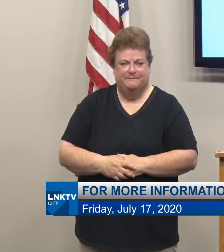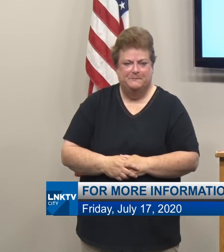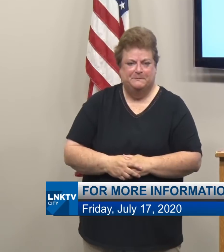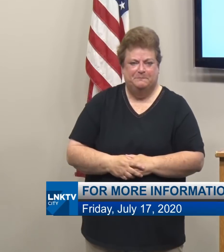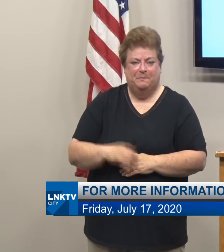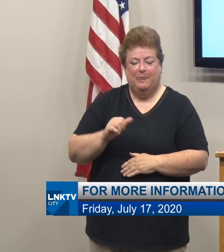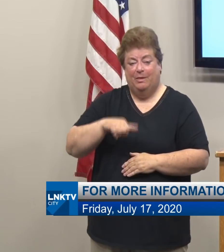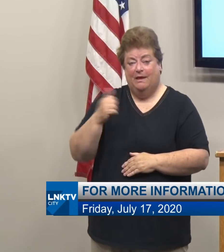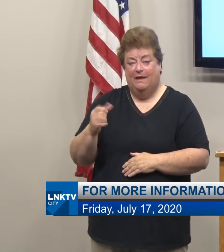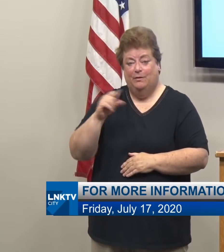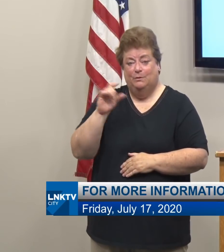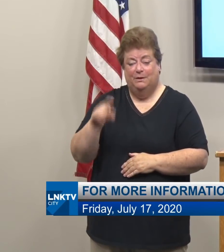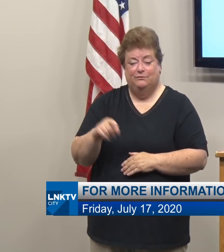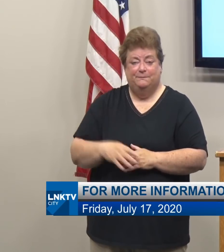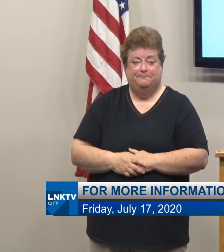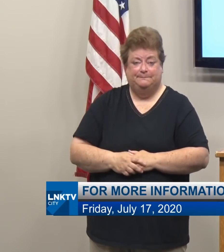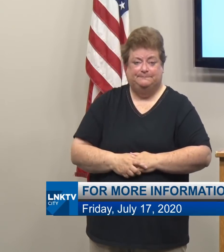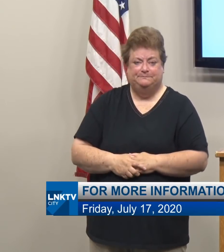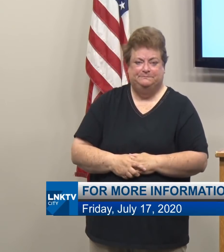Other questions?